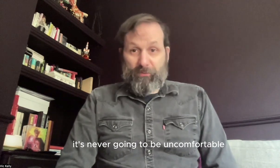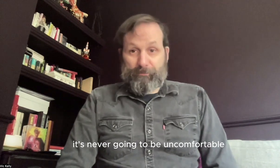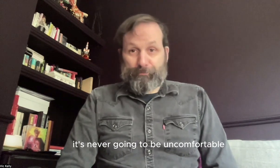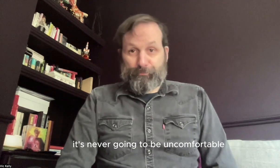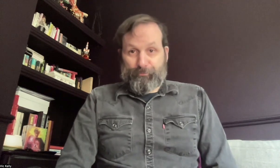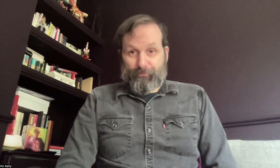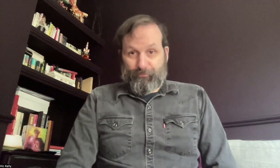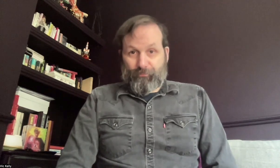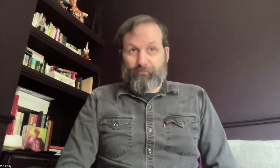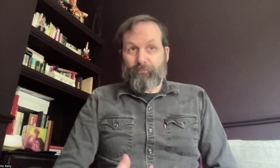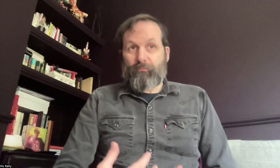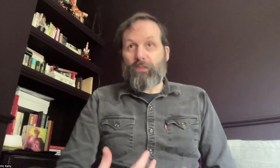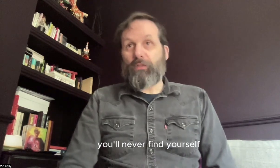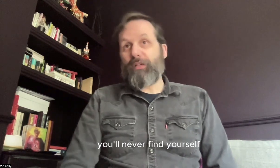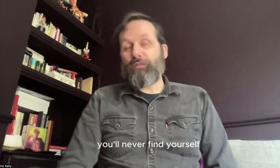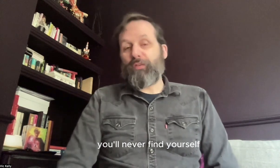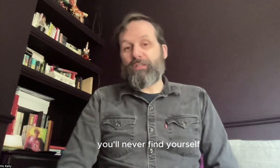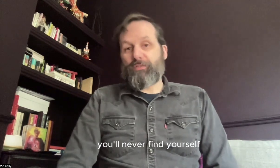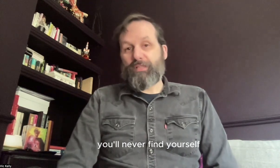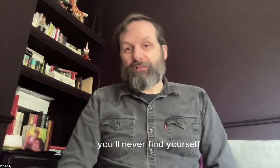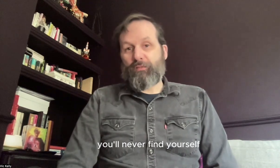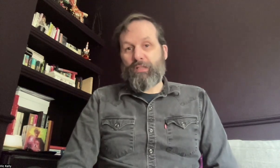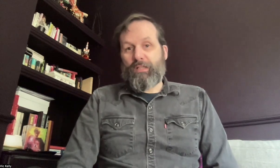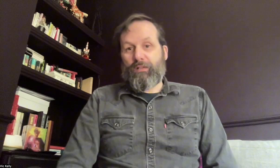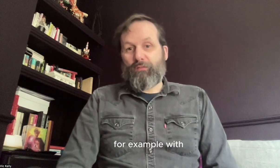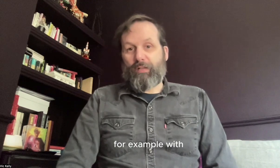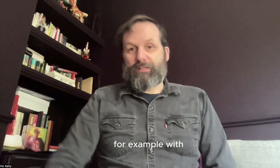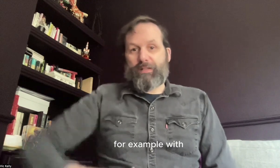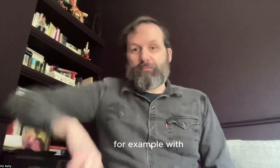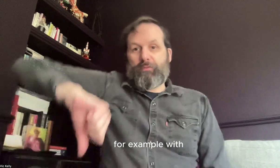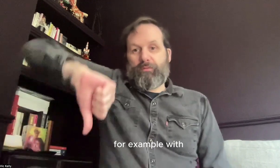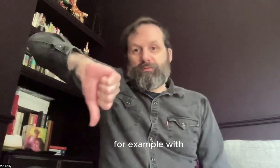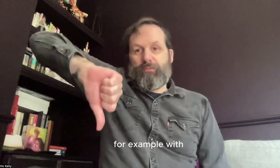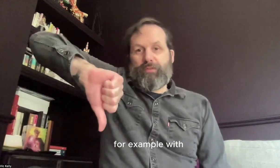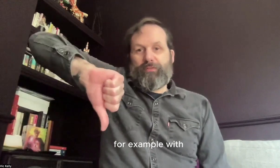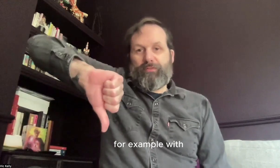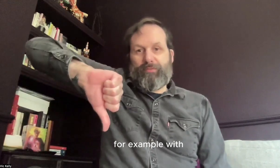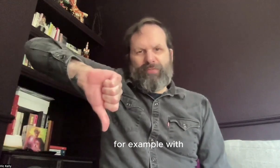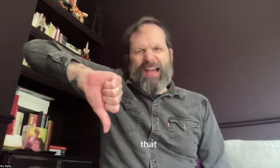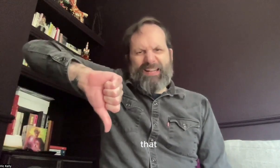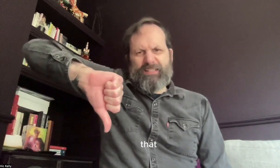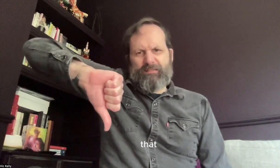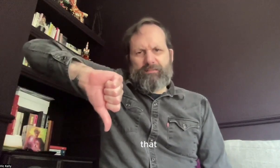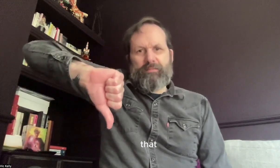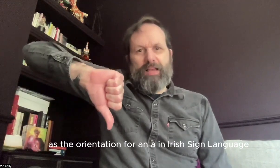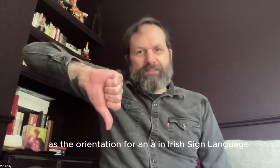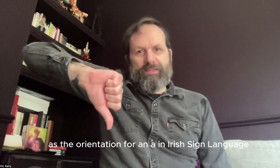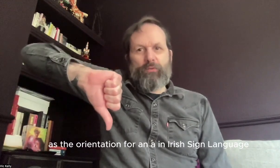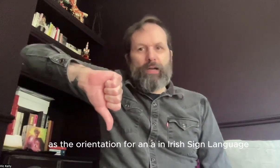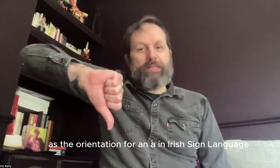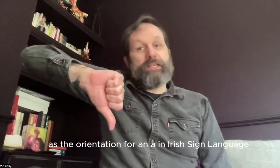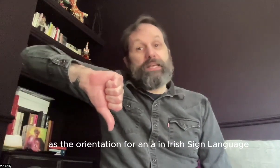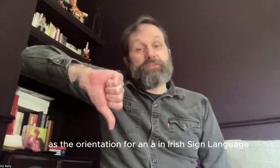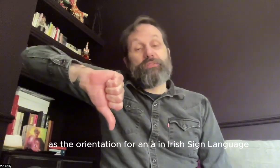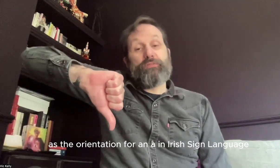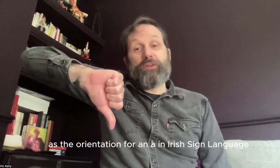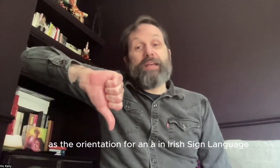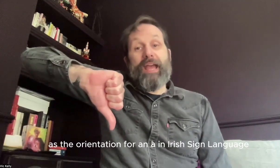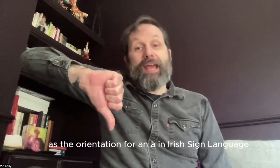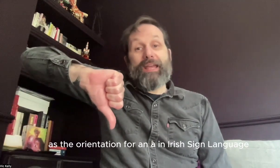uncomfortable. You'll never find yourself, for example, with that as the orientation for an